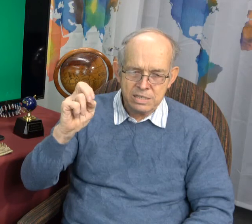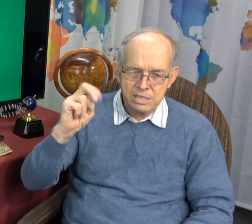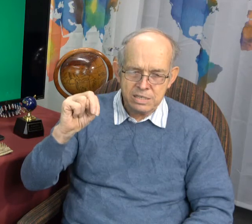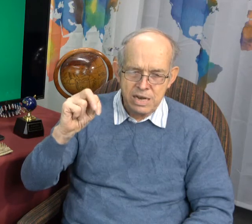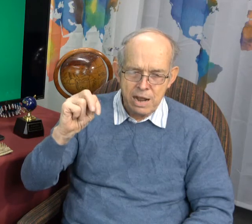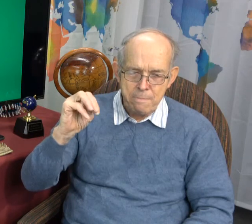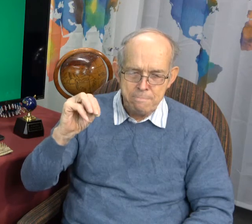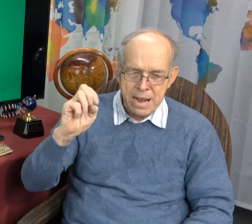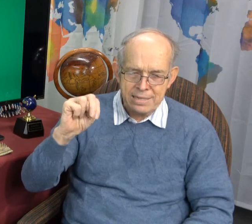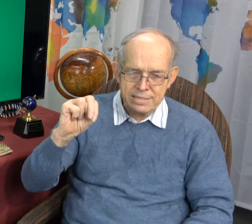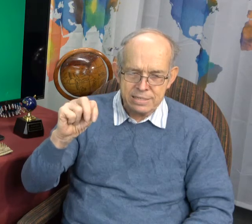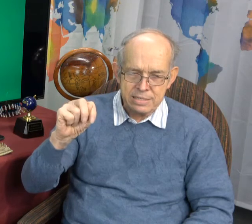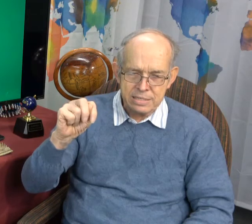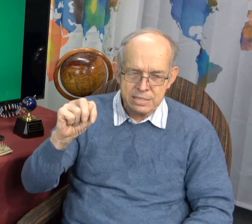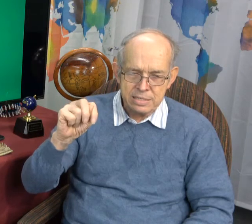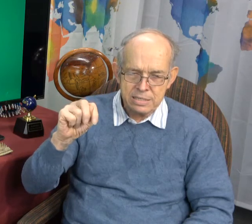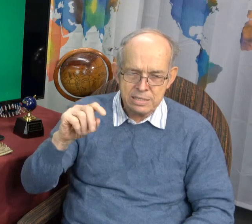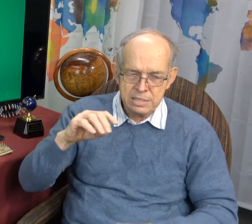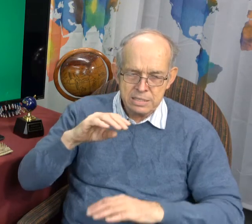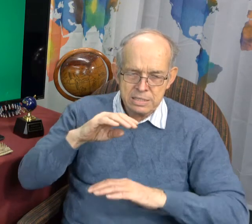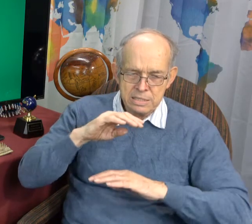and men.